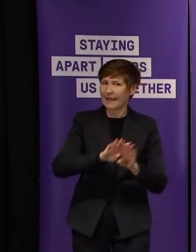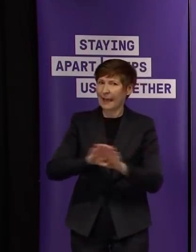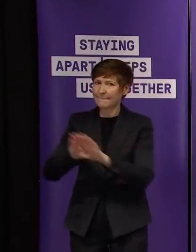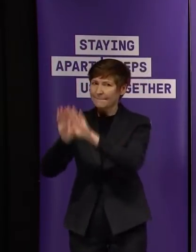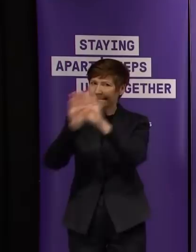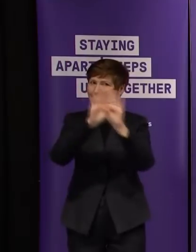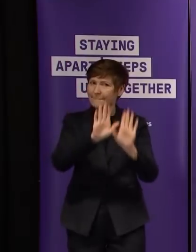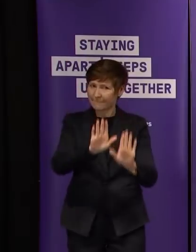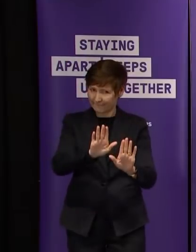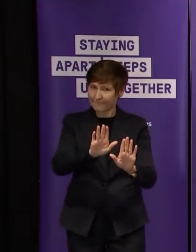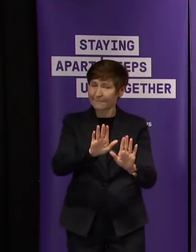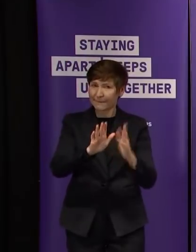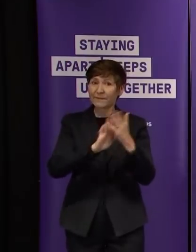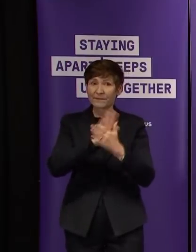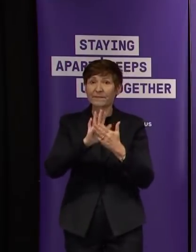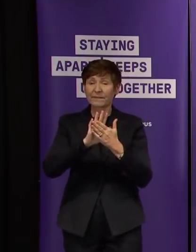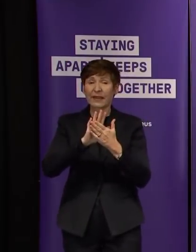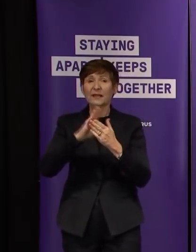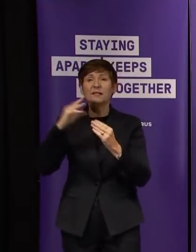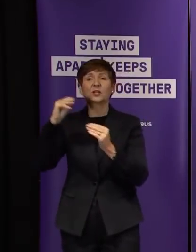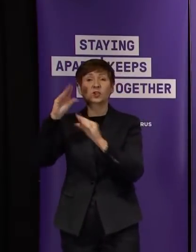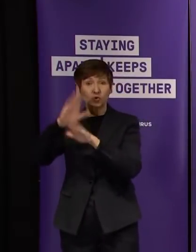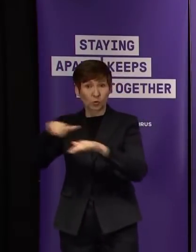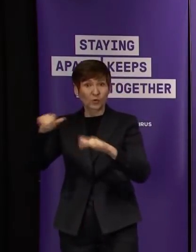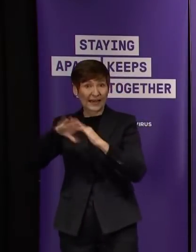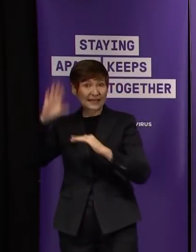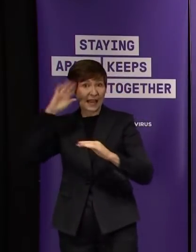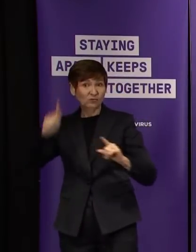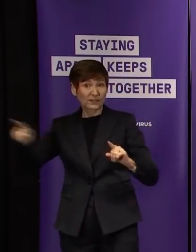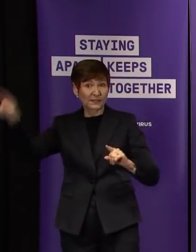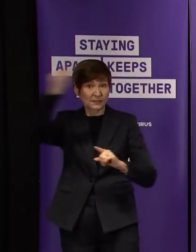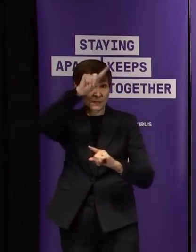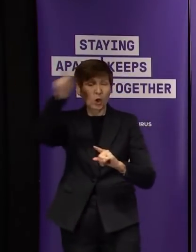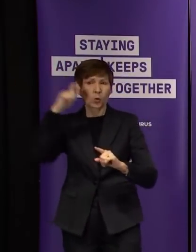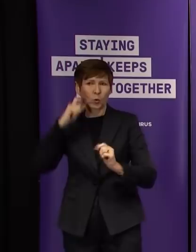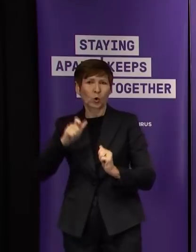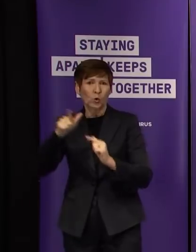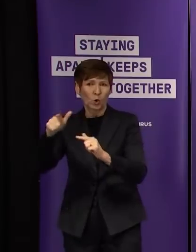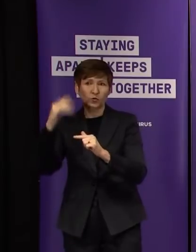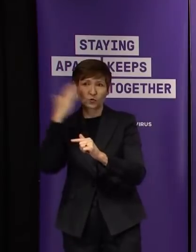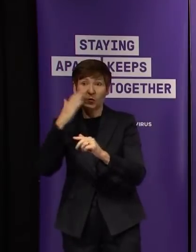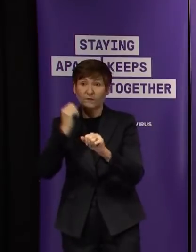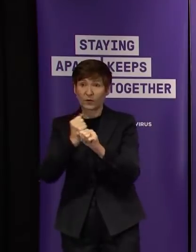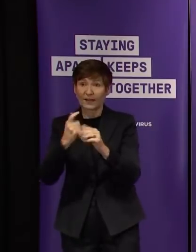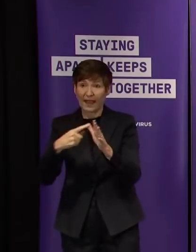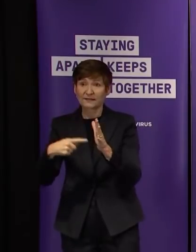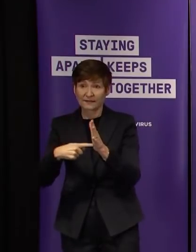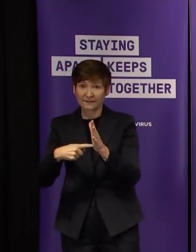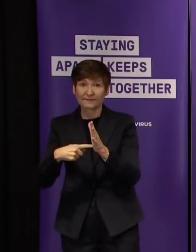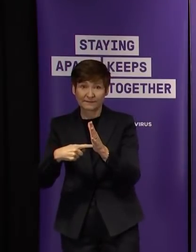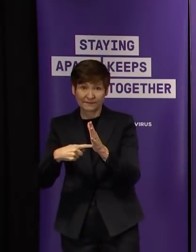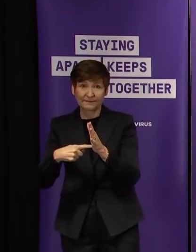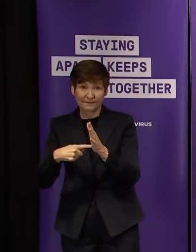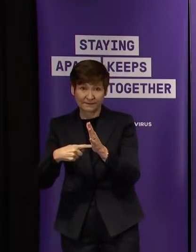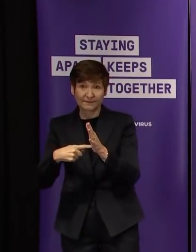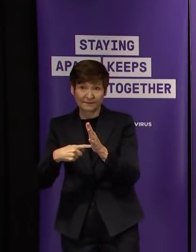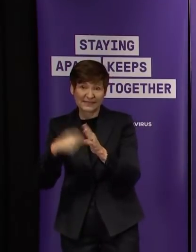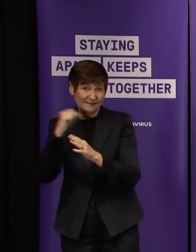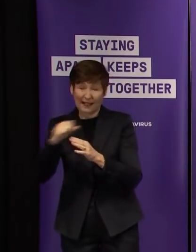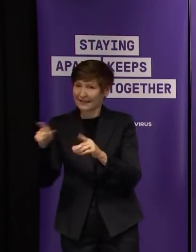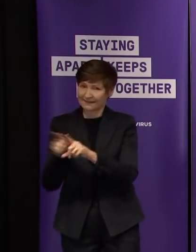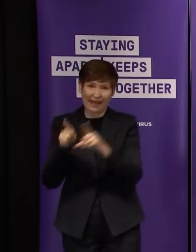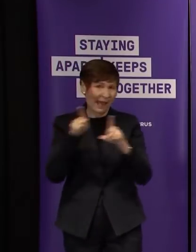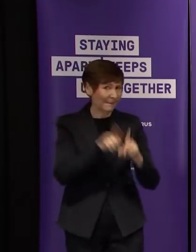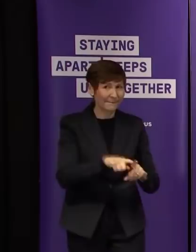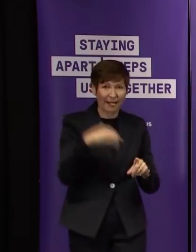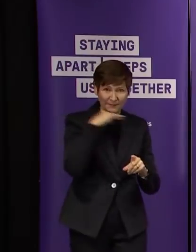regional and rural schools for the GAT and for school-based assessments. The week of the 12th, so from the